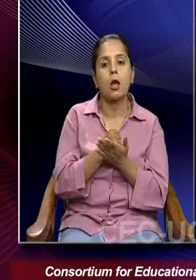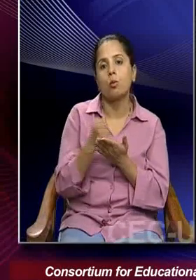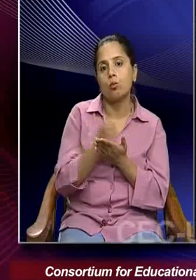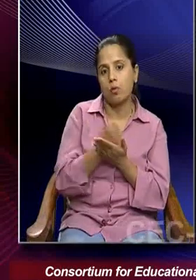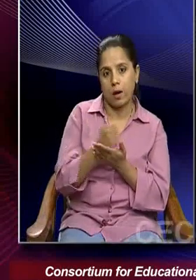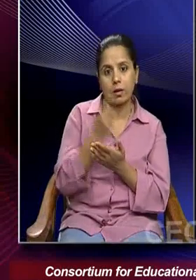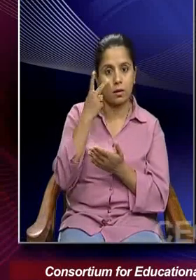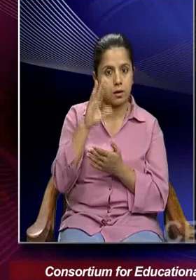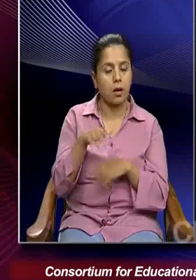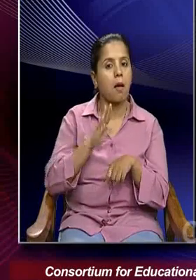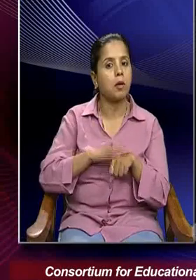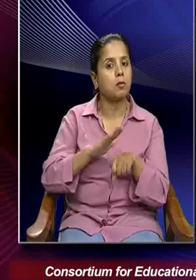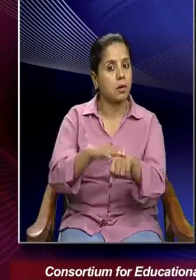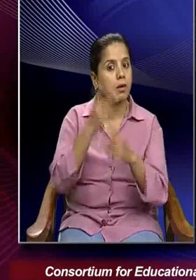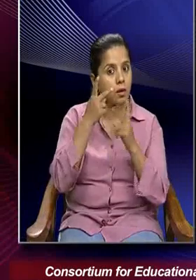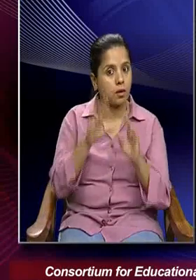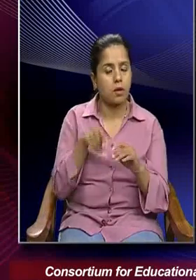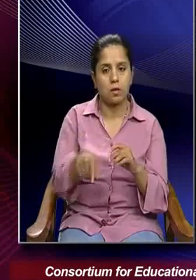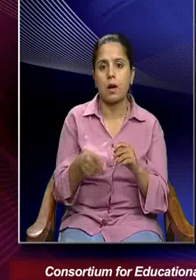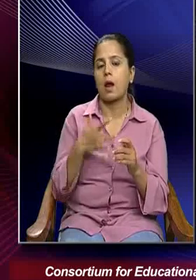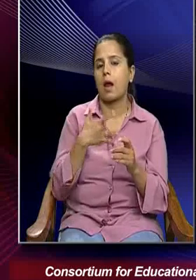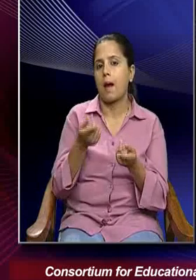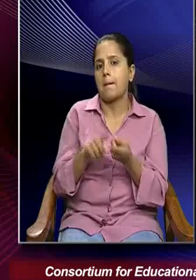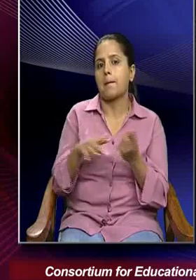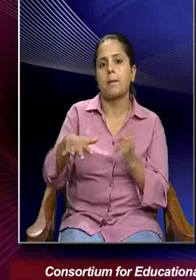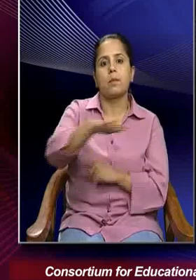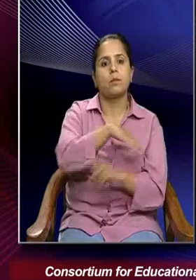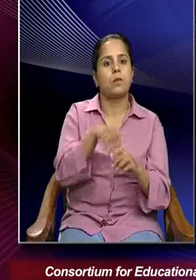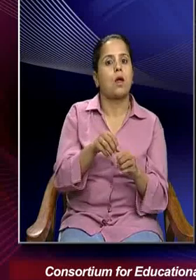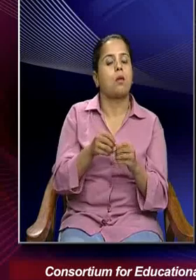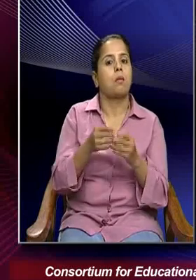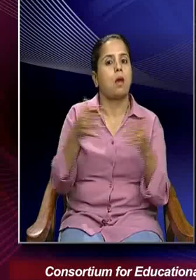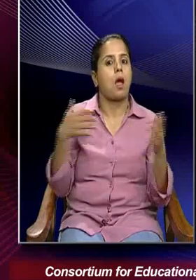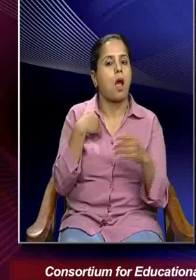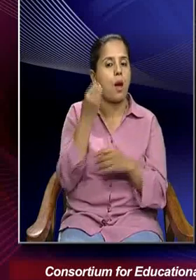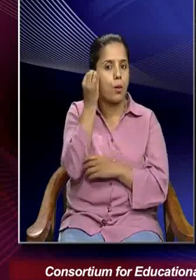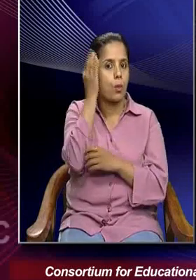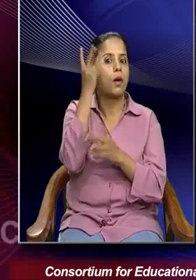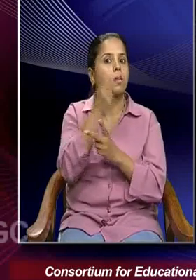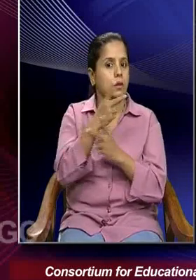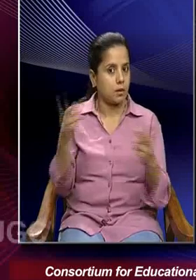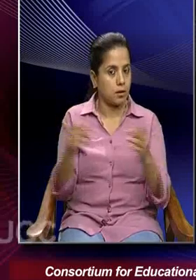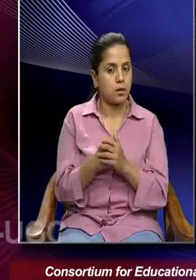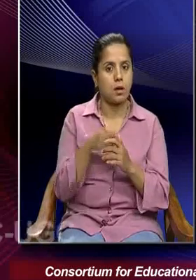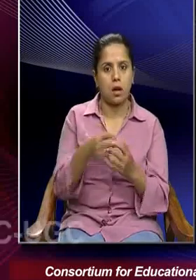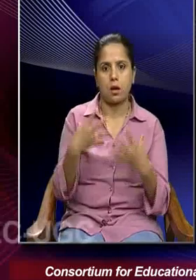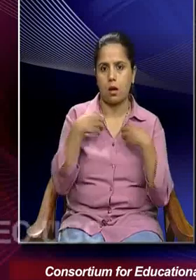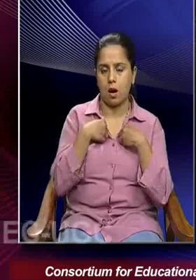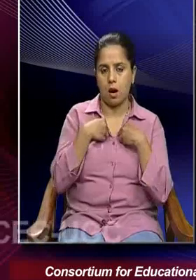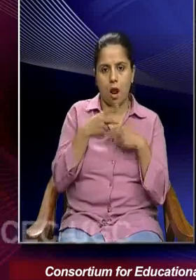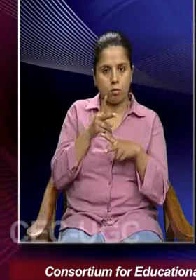practitioner experiences a state of expanded awareness and inner